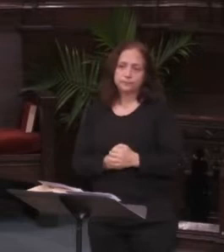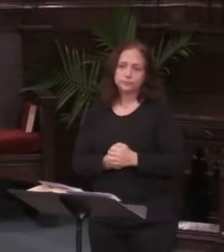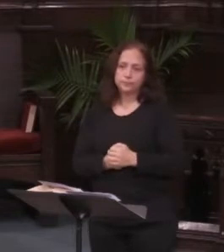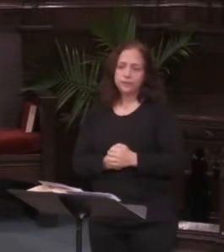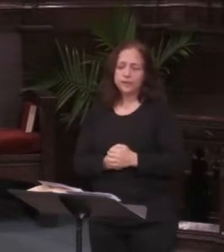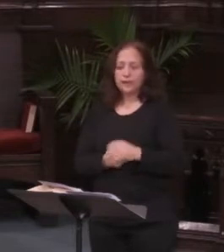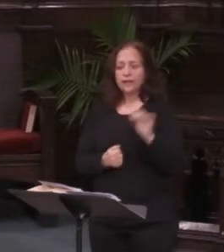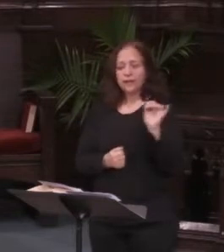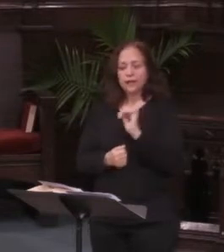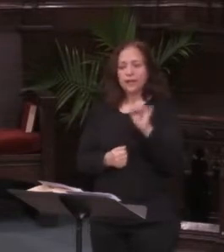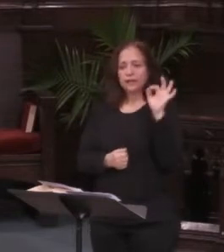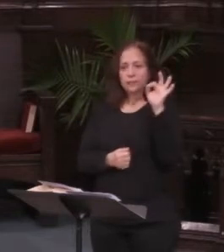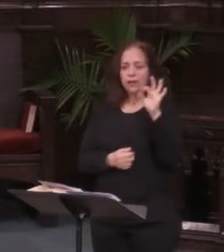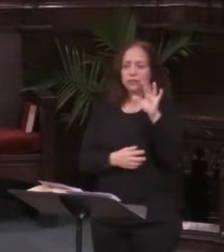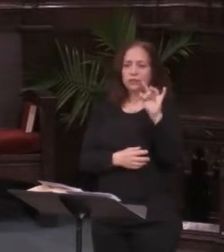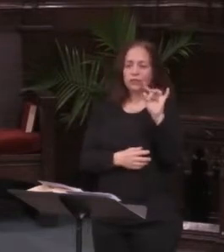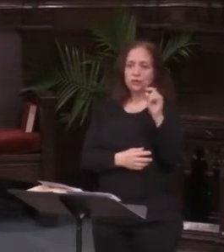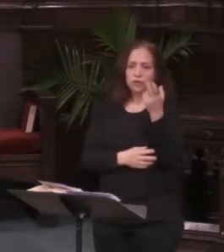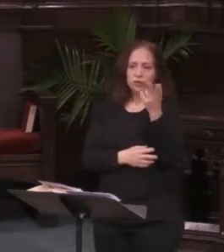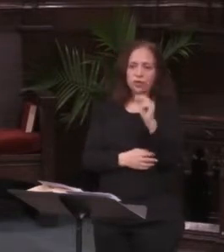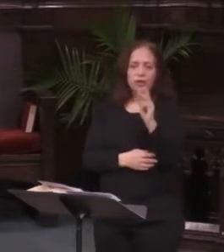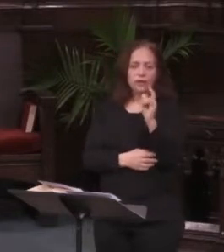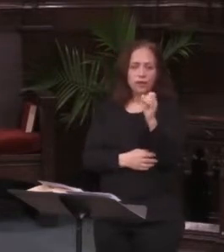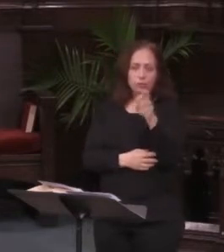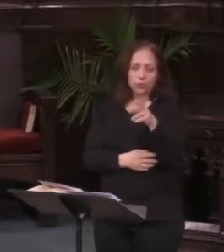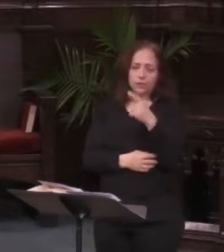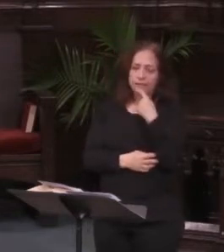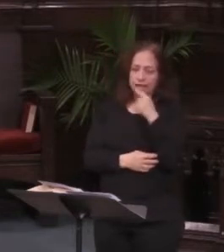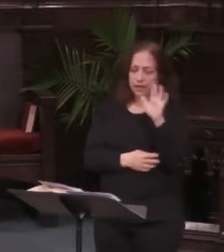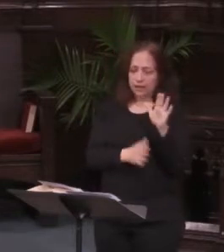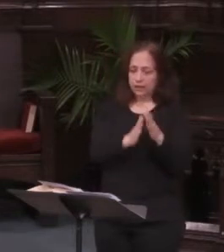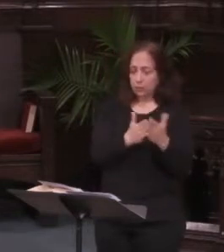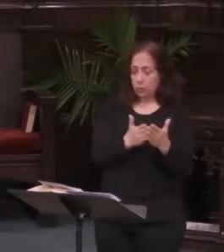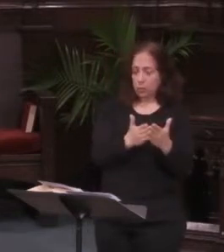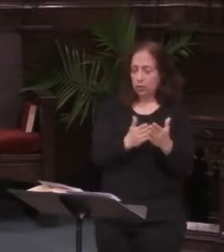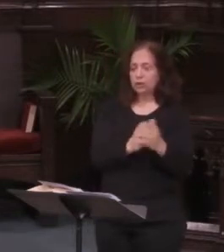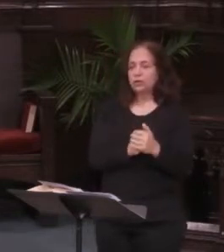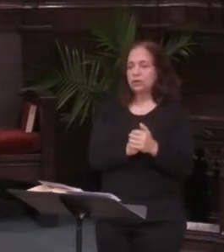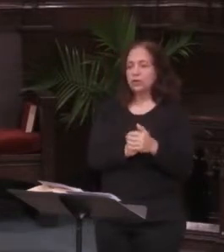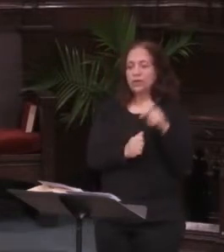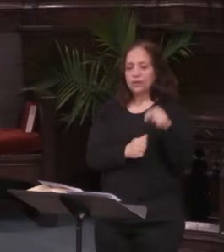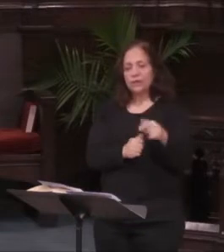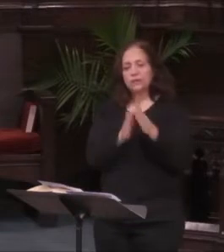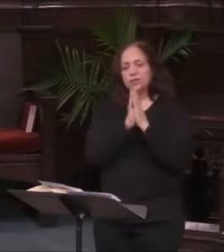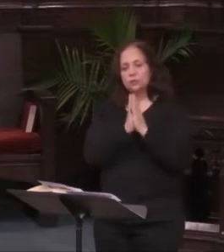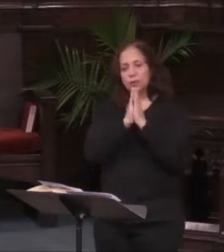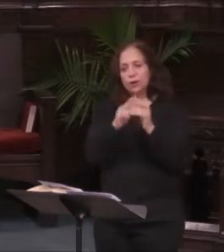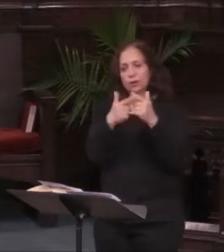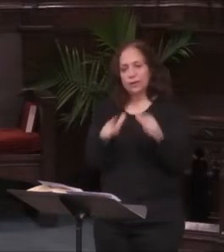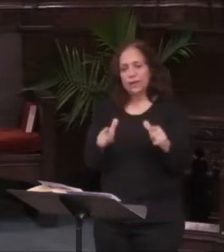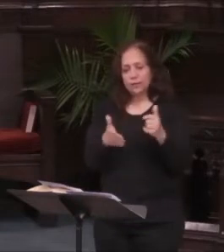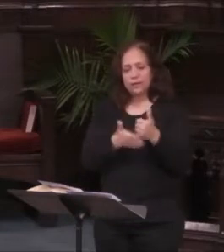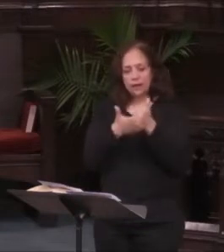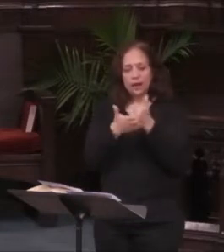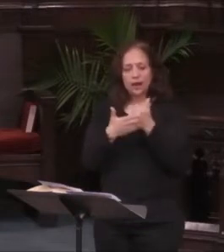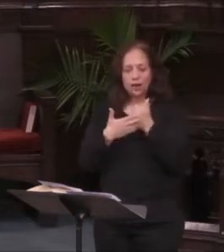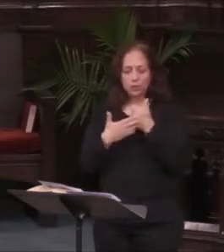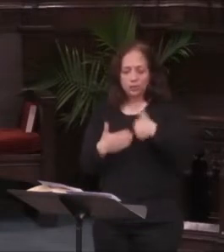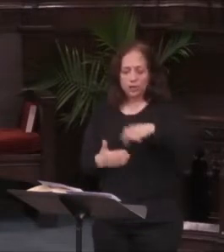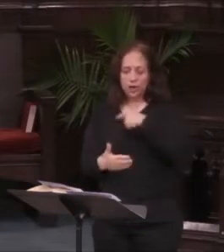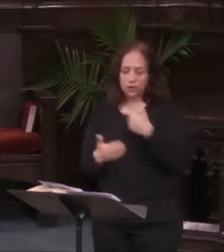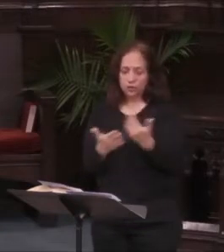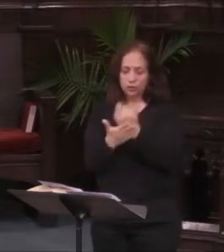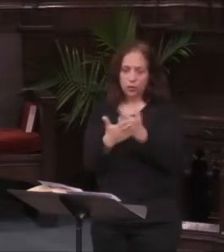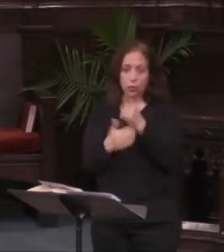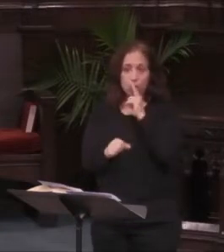As Pastor John Piper said in his book, Desiring God, this prayer language moves us to renew our commitment